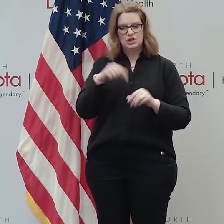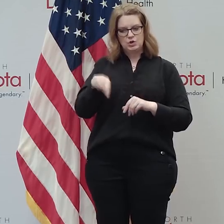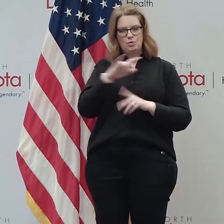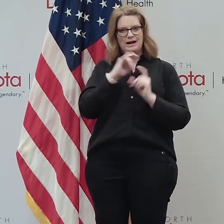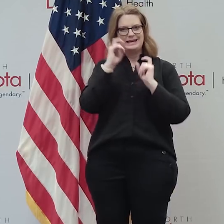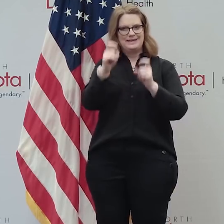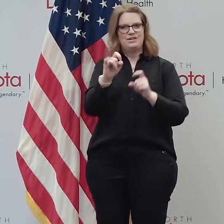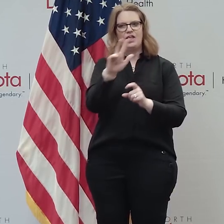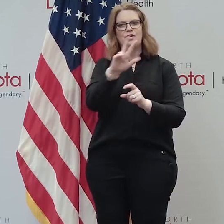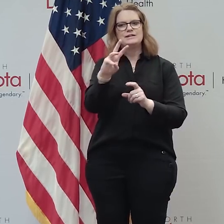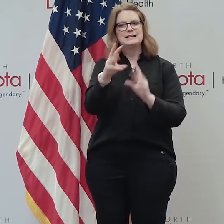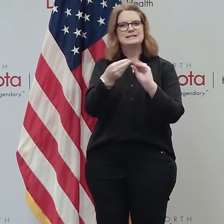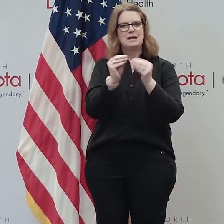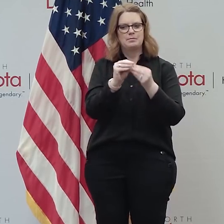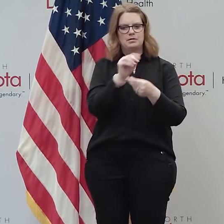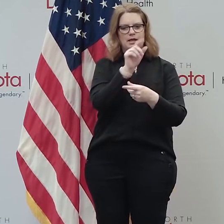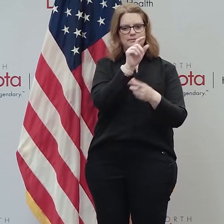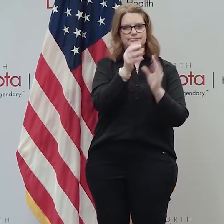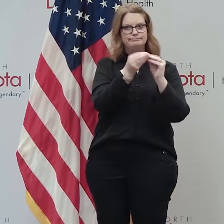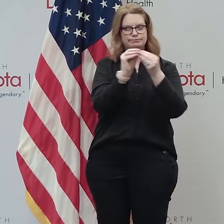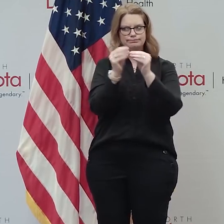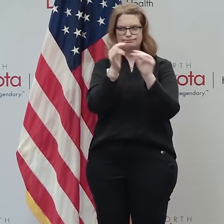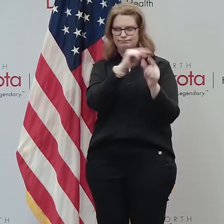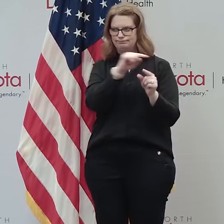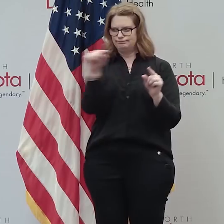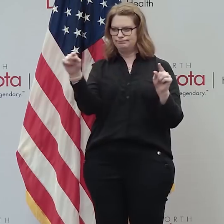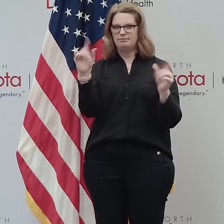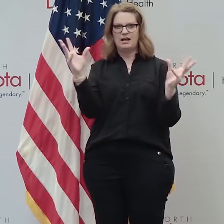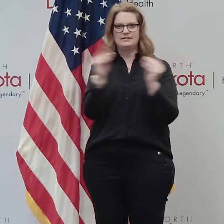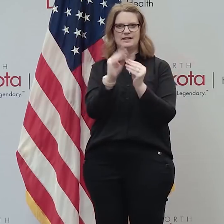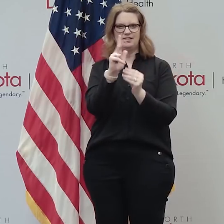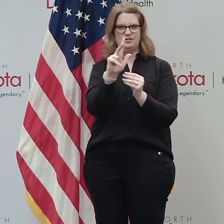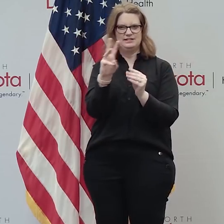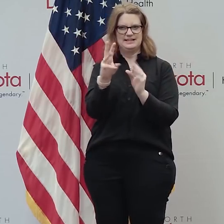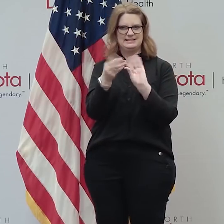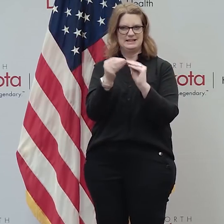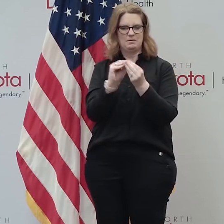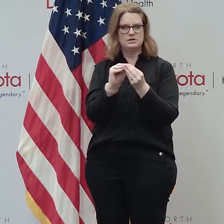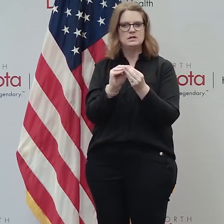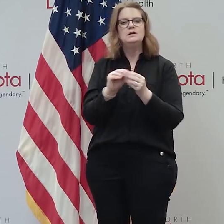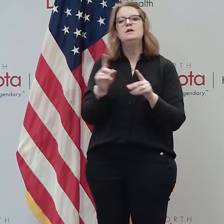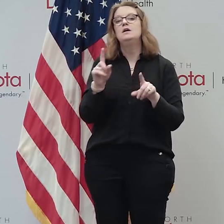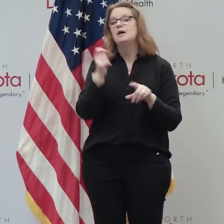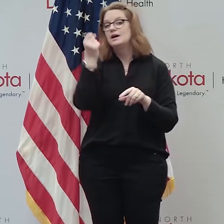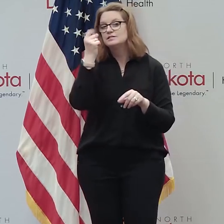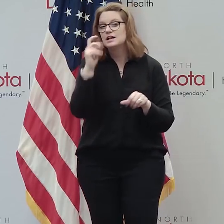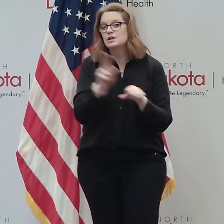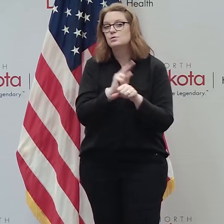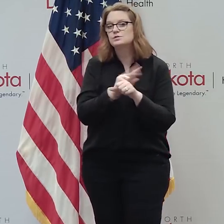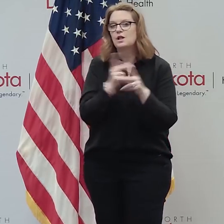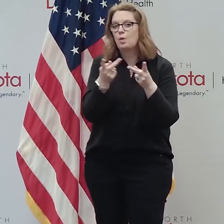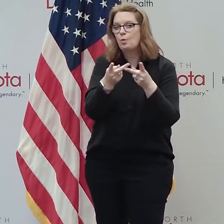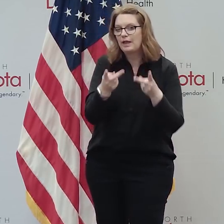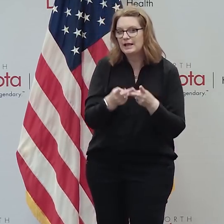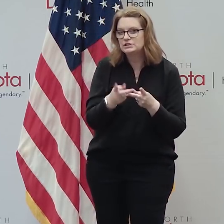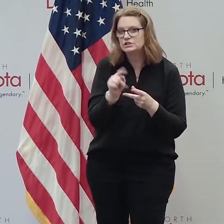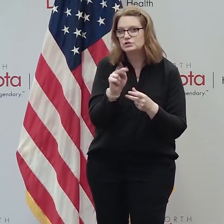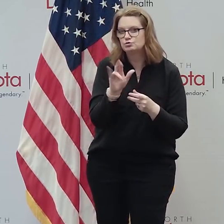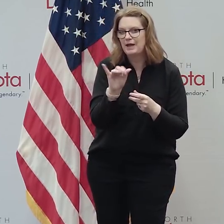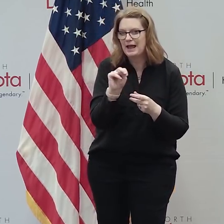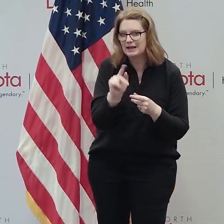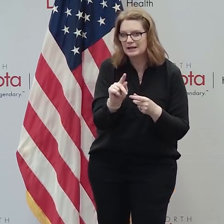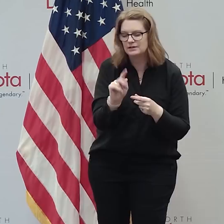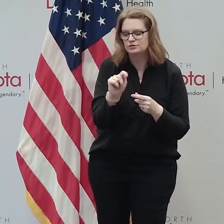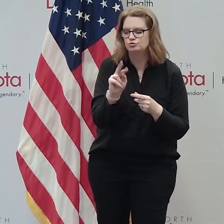36-digit randomized ID, but does use the location tracking capability. And so one should think about this as